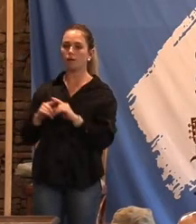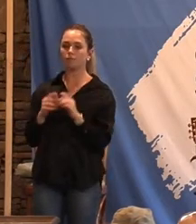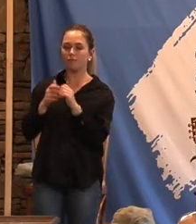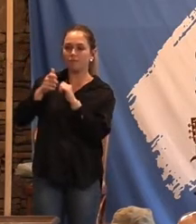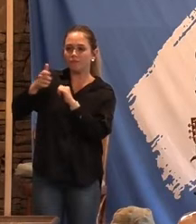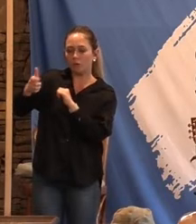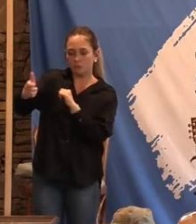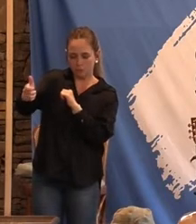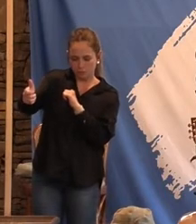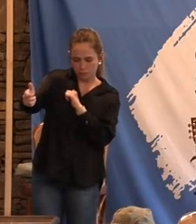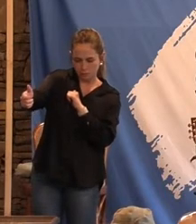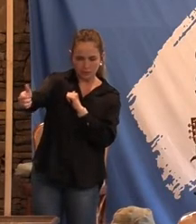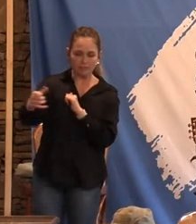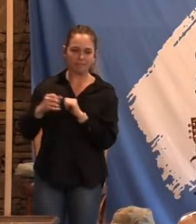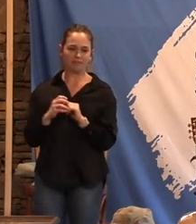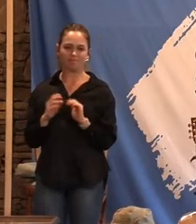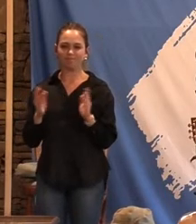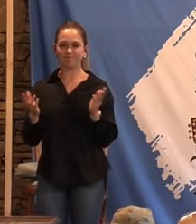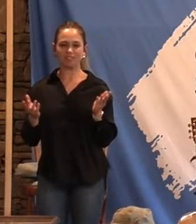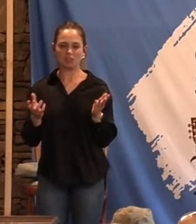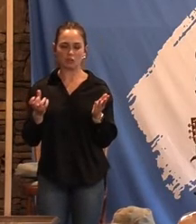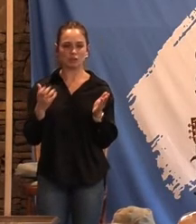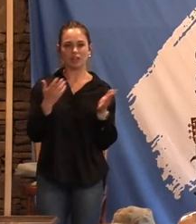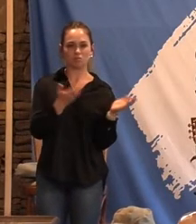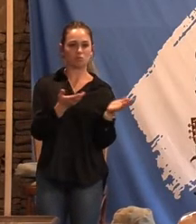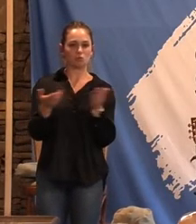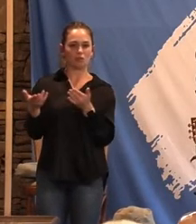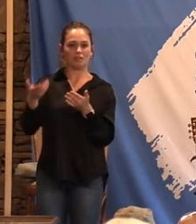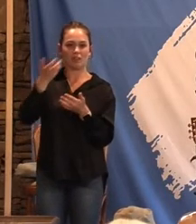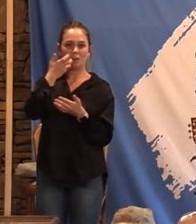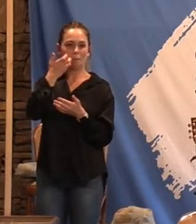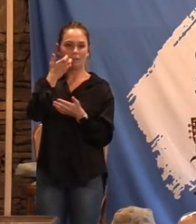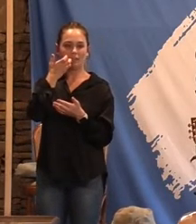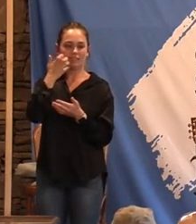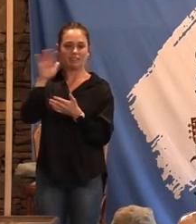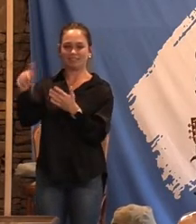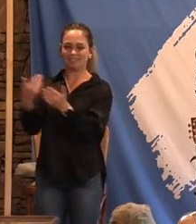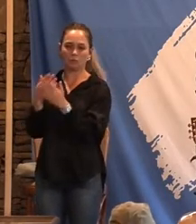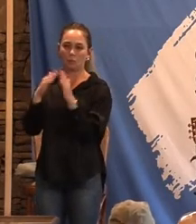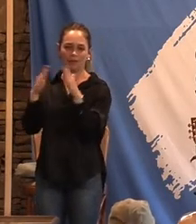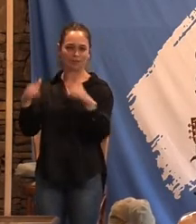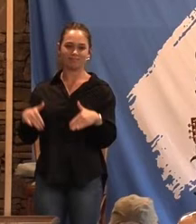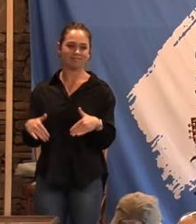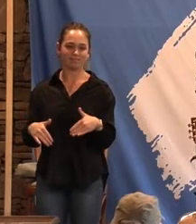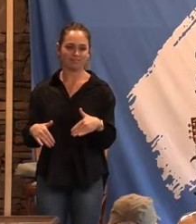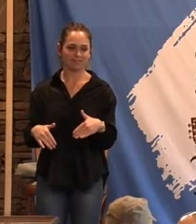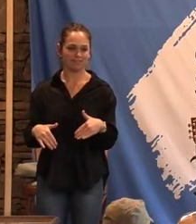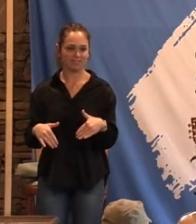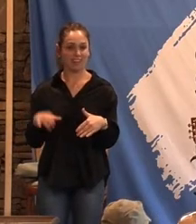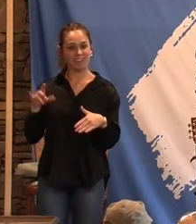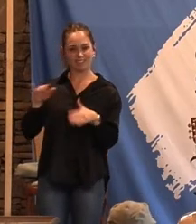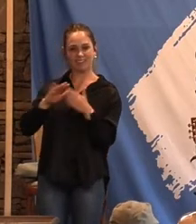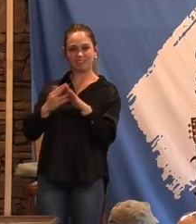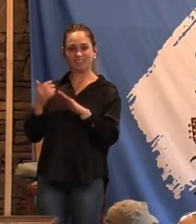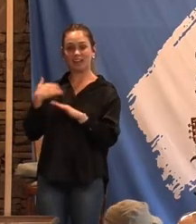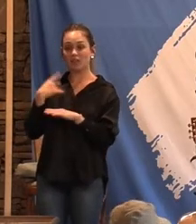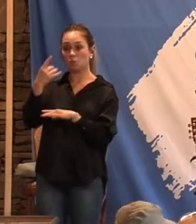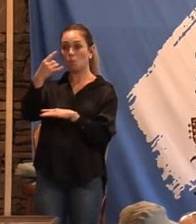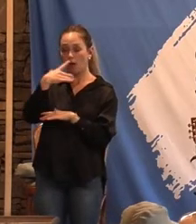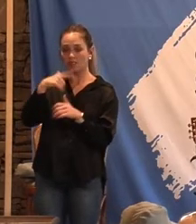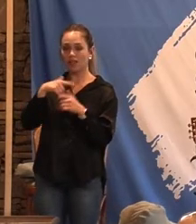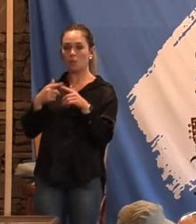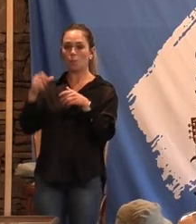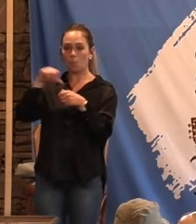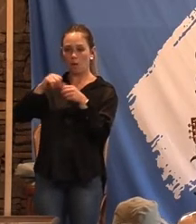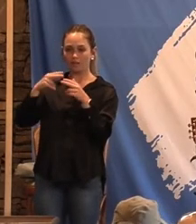that no one's going to be delivering a pizza to your house. Rogers has one stoplight, one